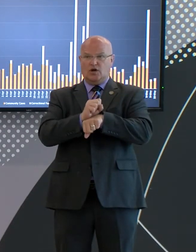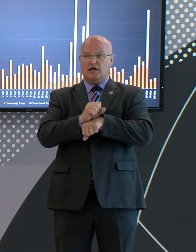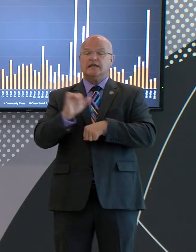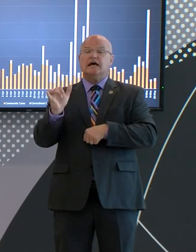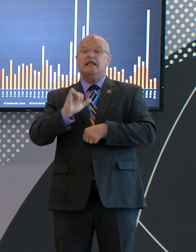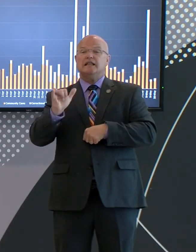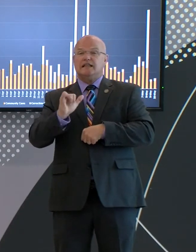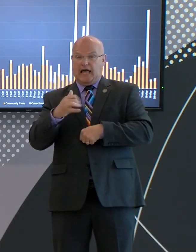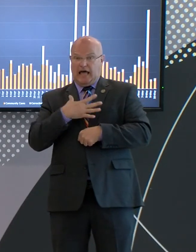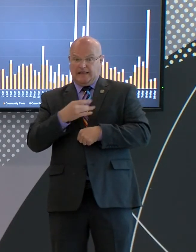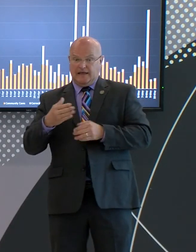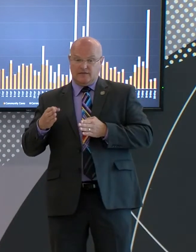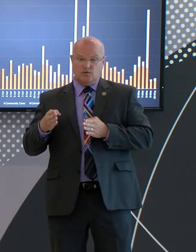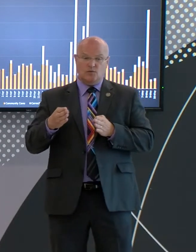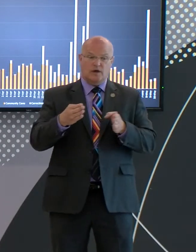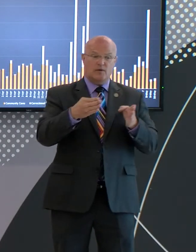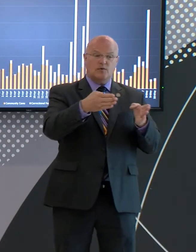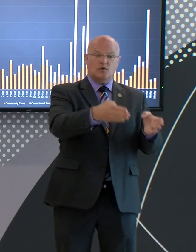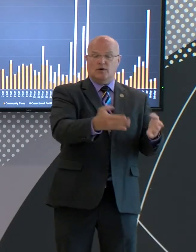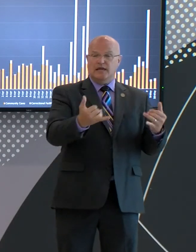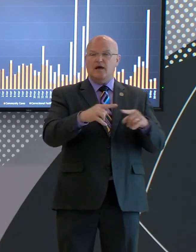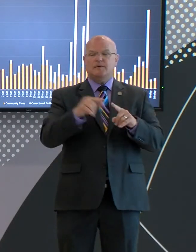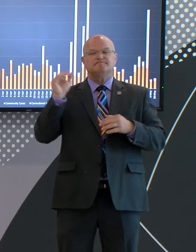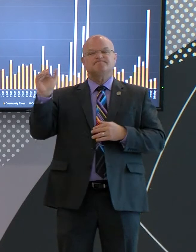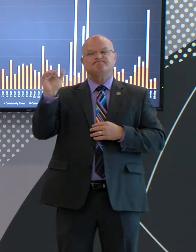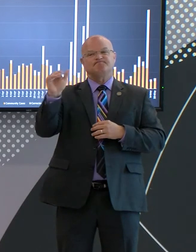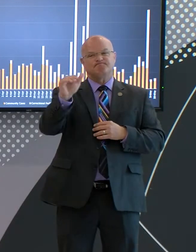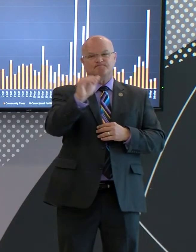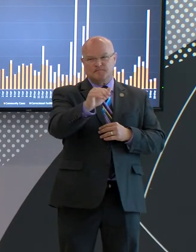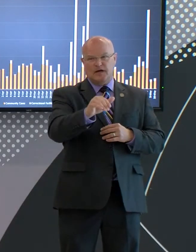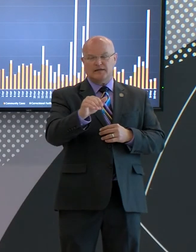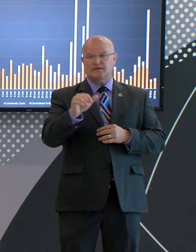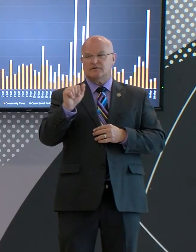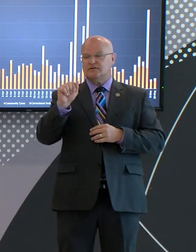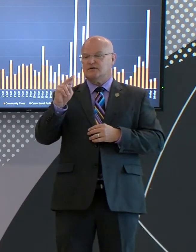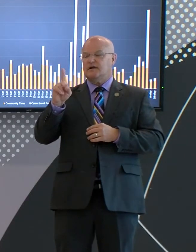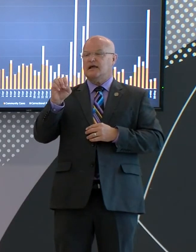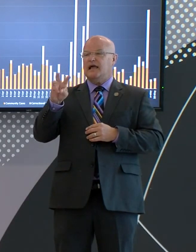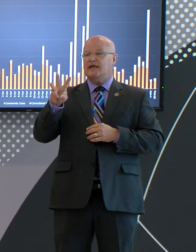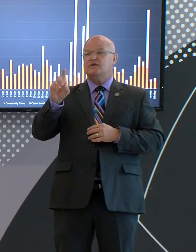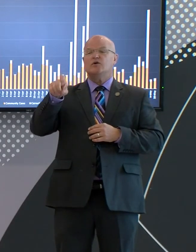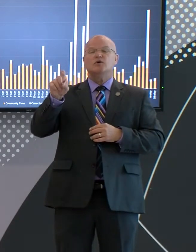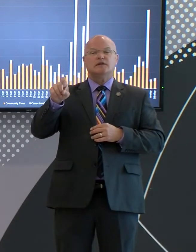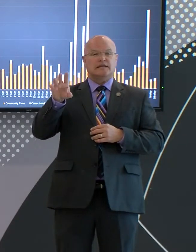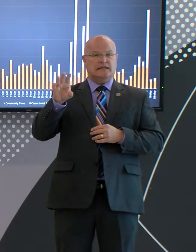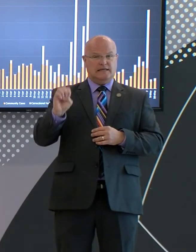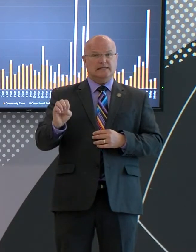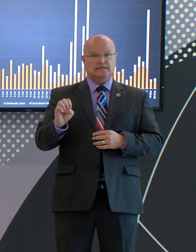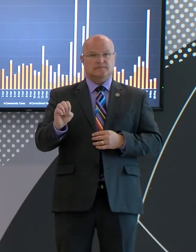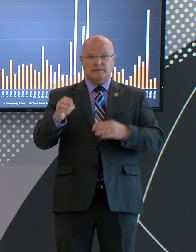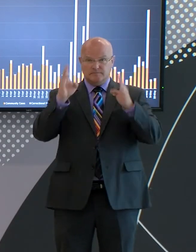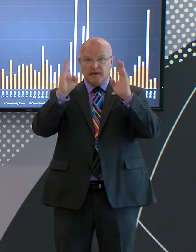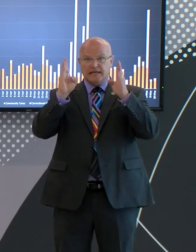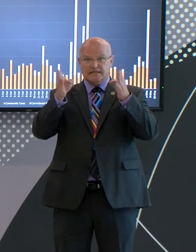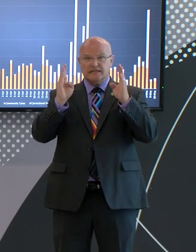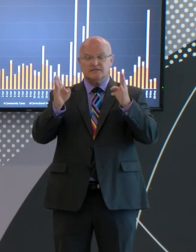like the direction we're going, but it's just a reminder, Andrew, that we need to pay attention to